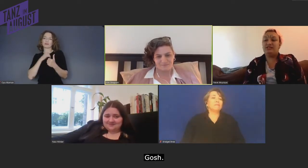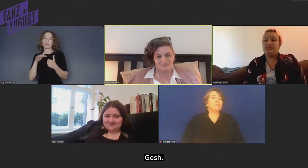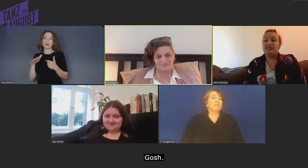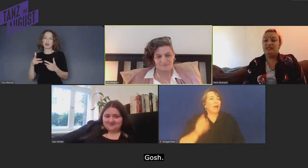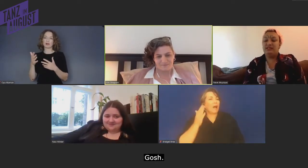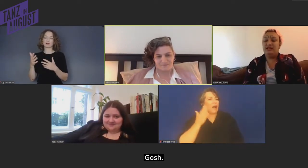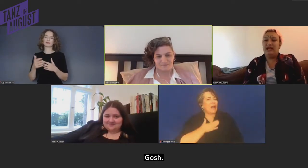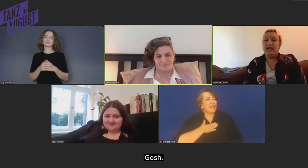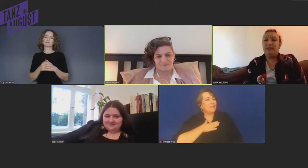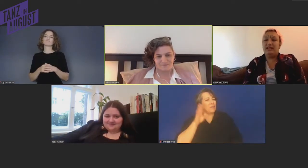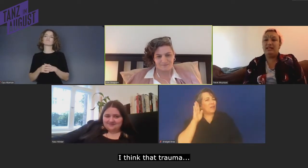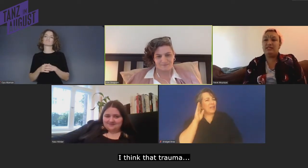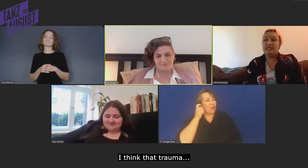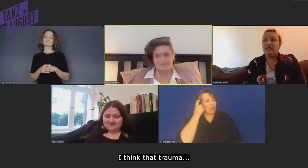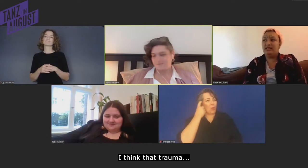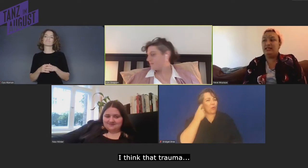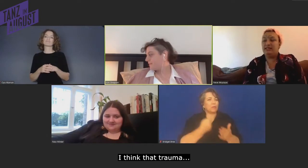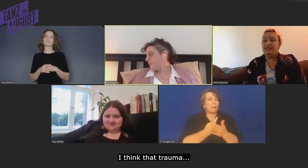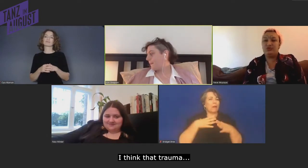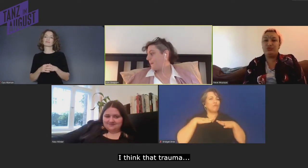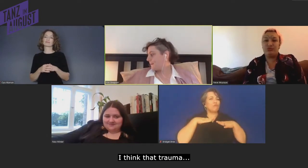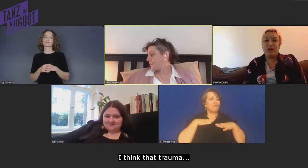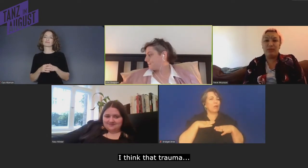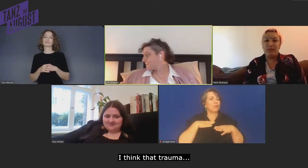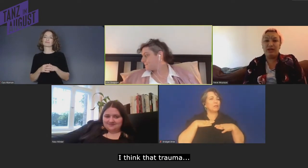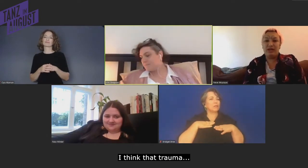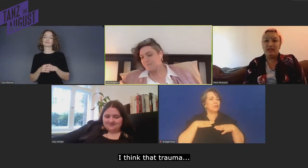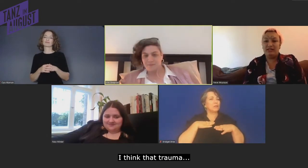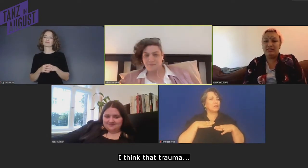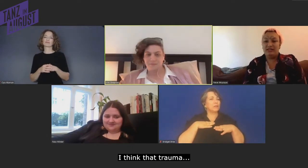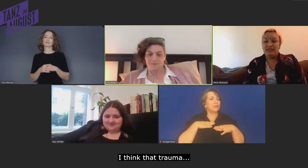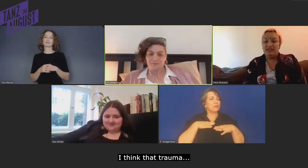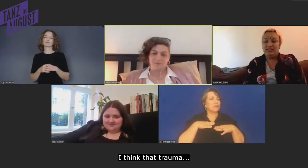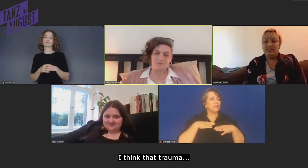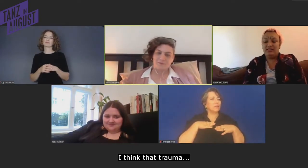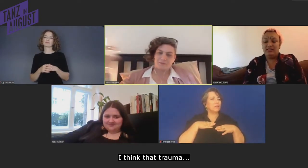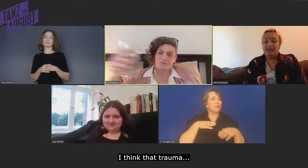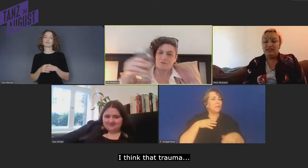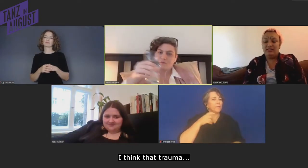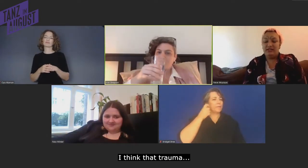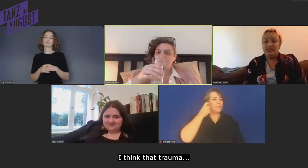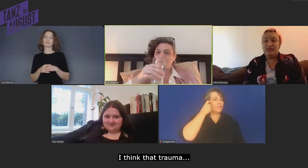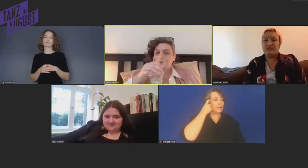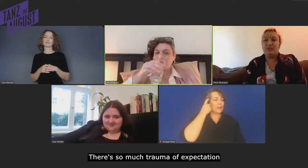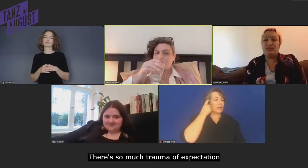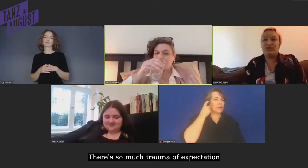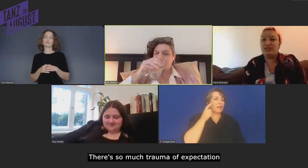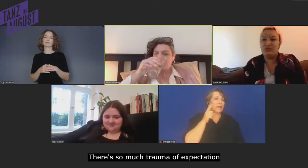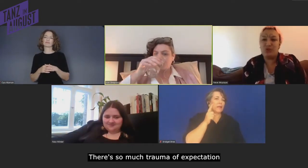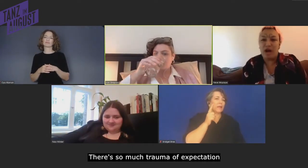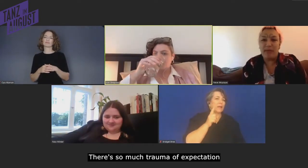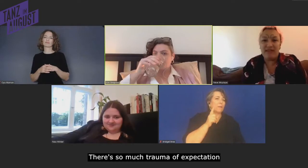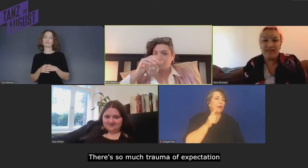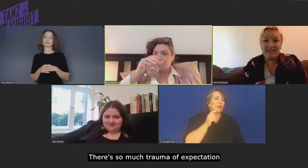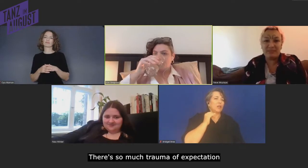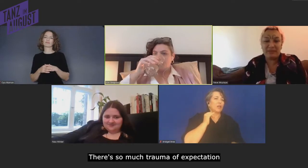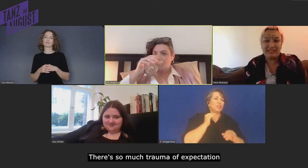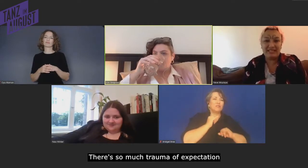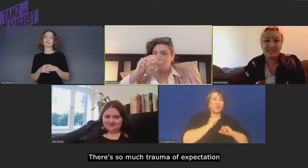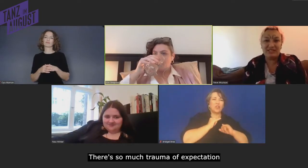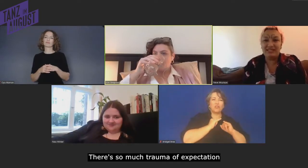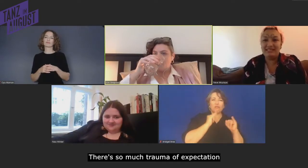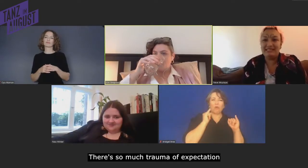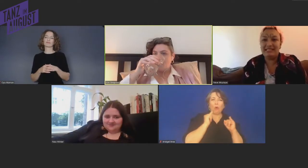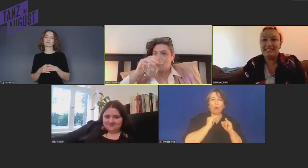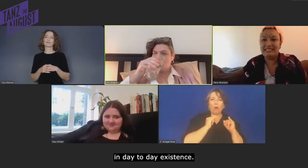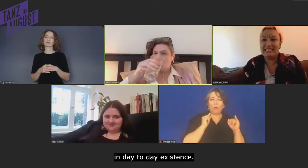gosh. I mean, I just think like the trauma there's so much like trauma of